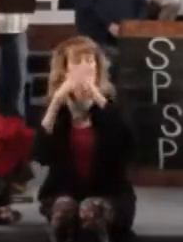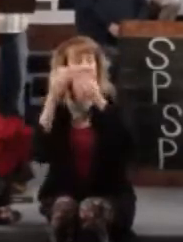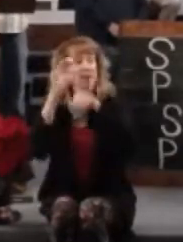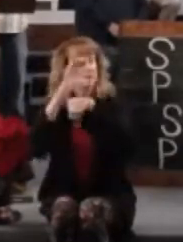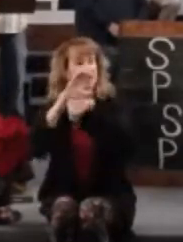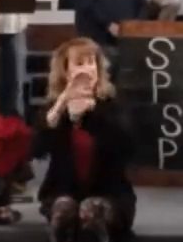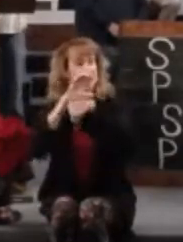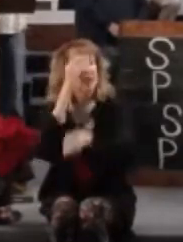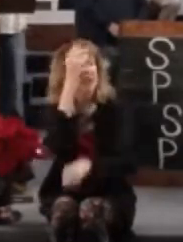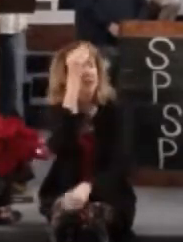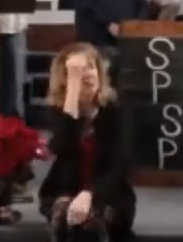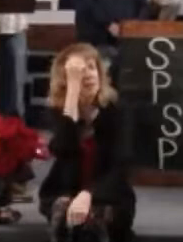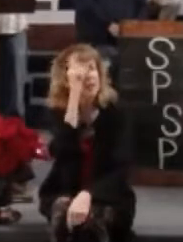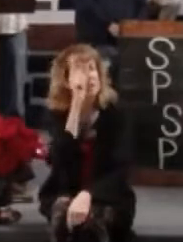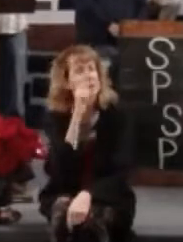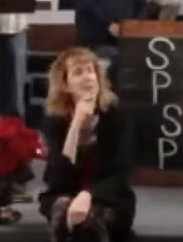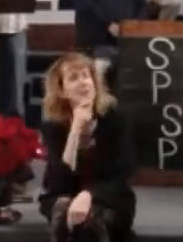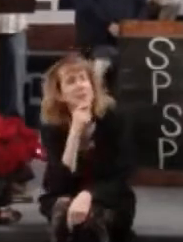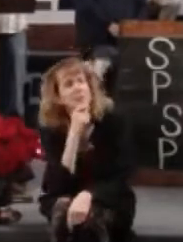Think about that.